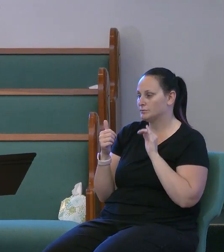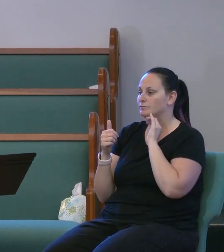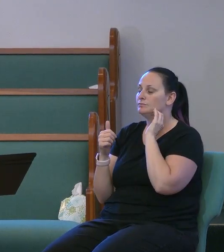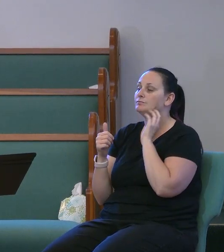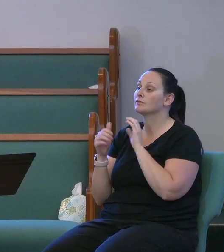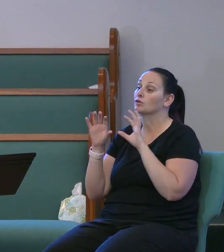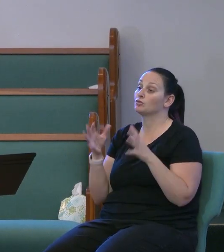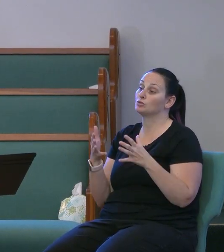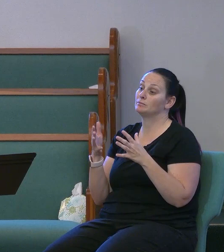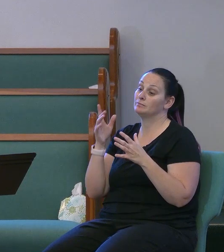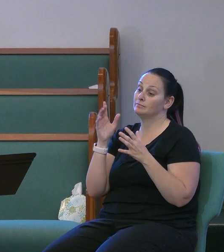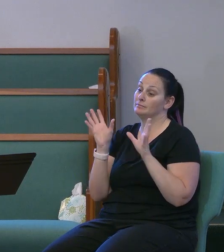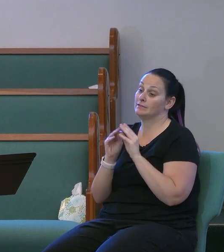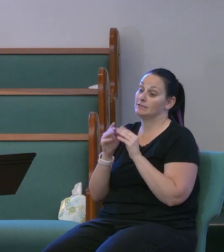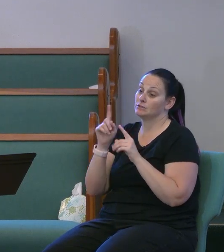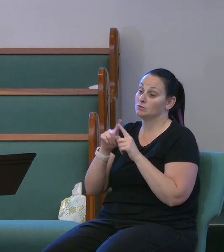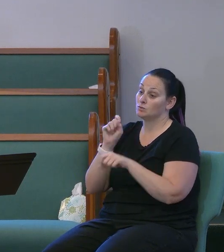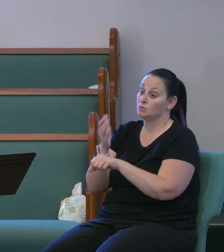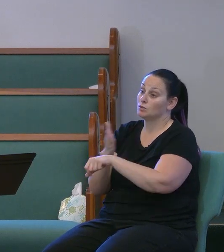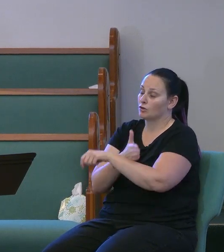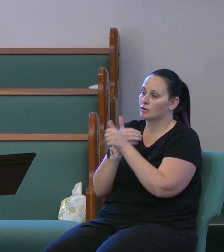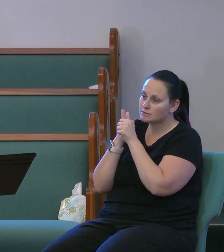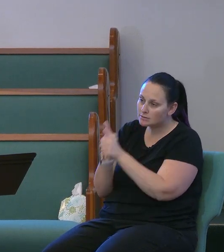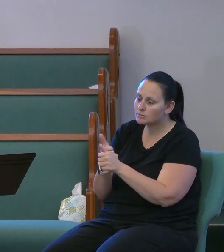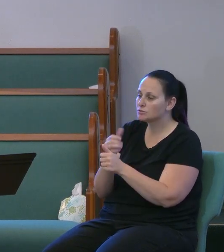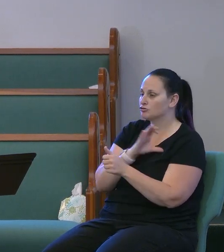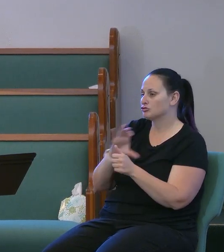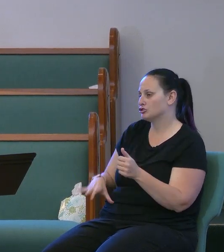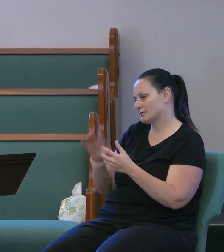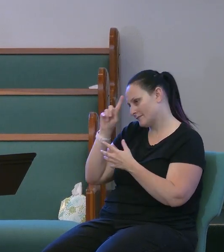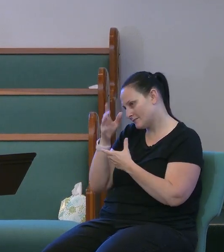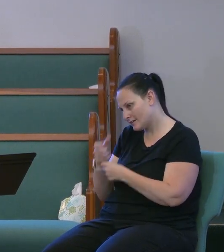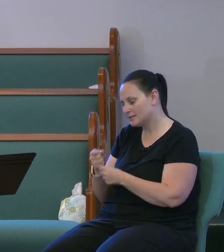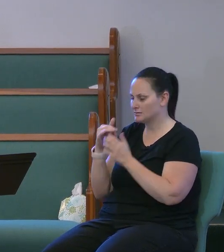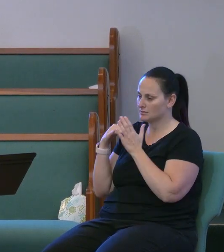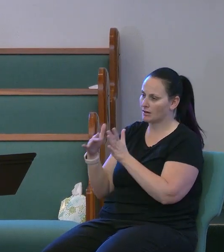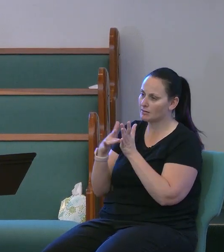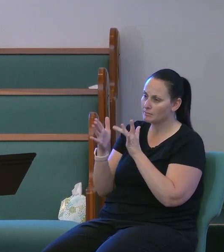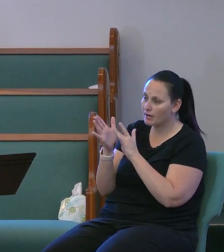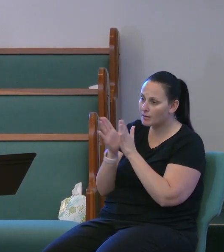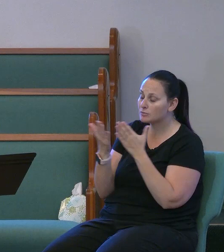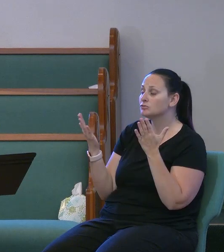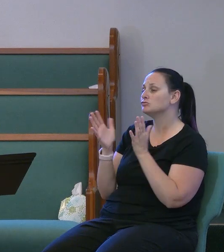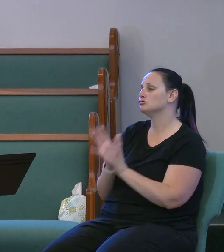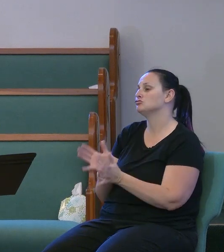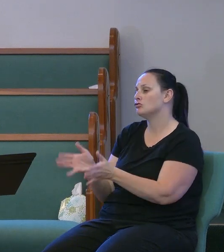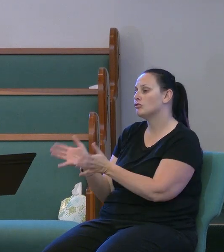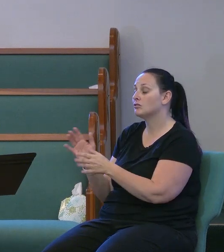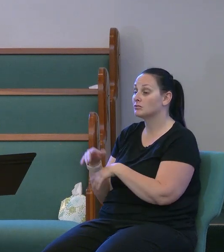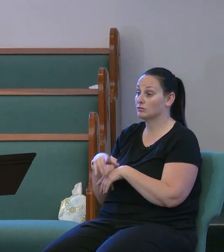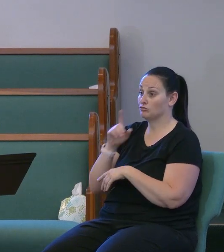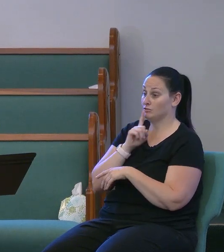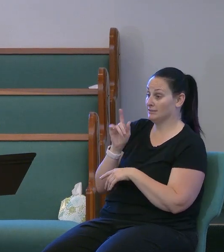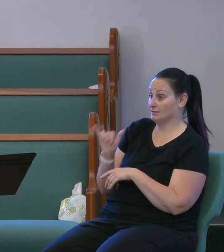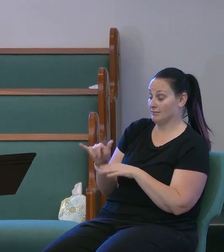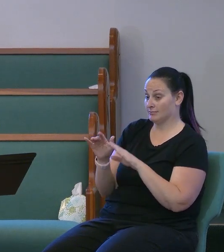that is meeting to work on discipleship and Christian faith and study the Bible and just talk. And Open Space is distinctive